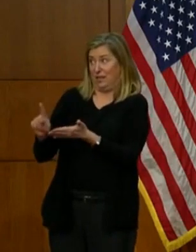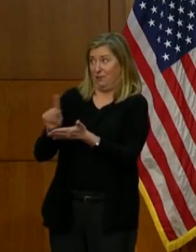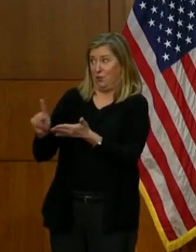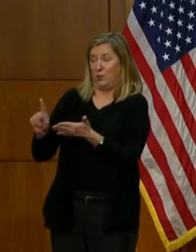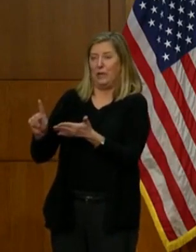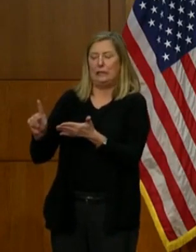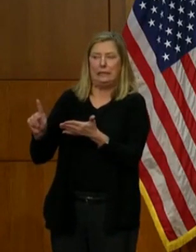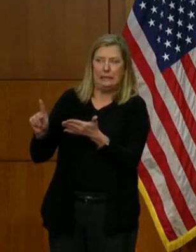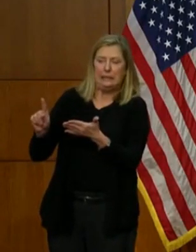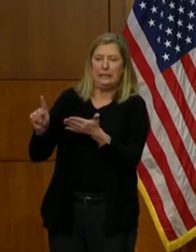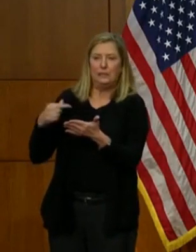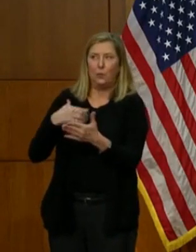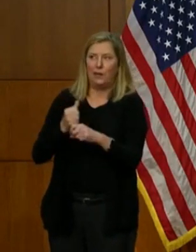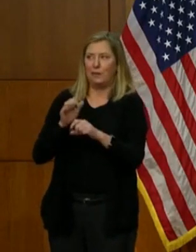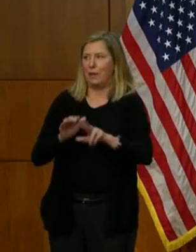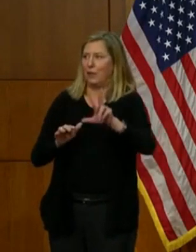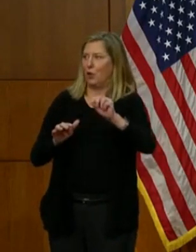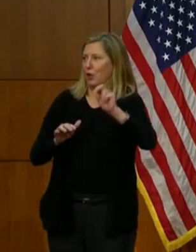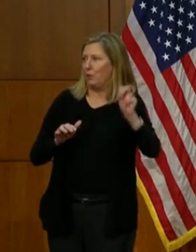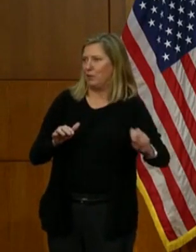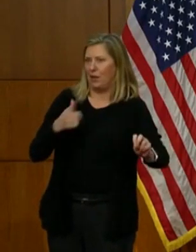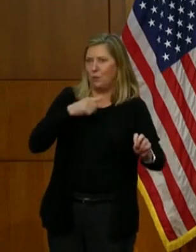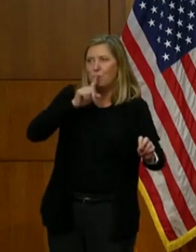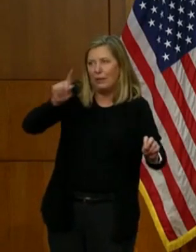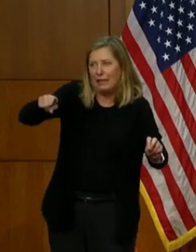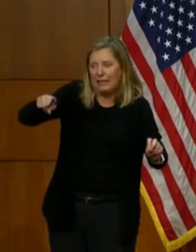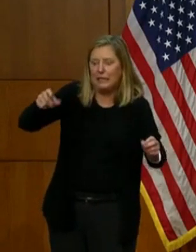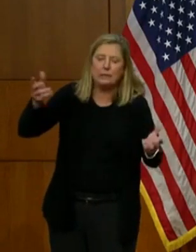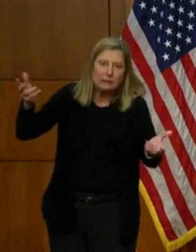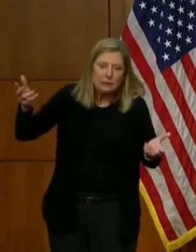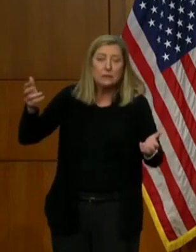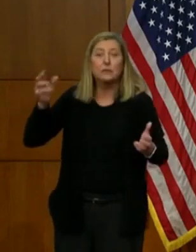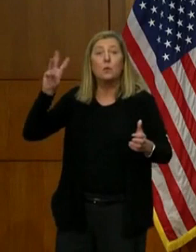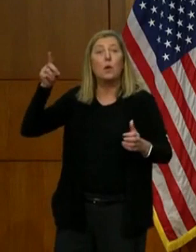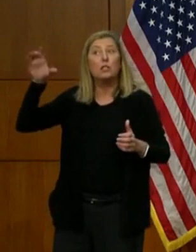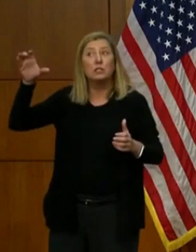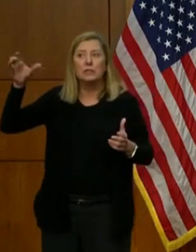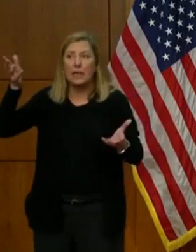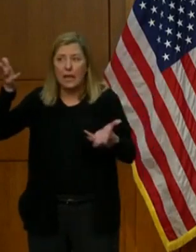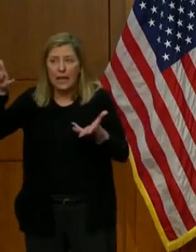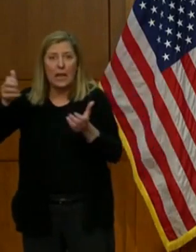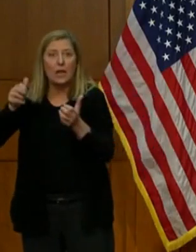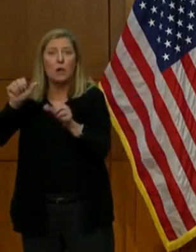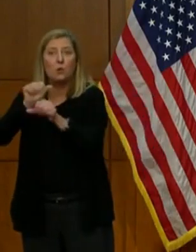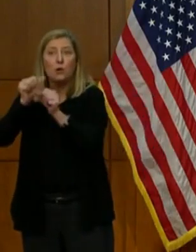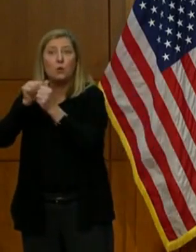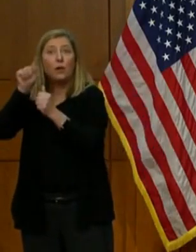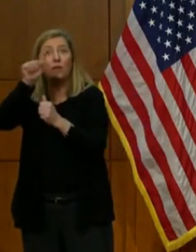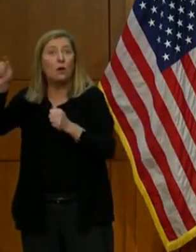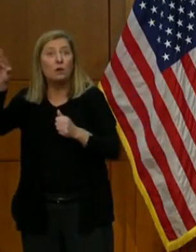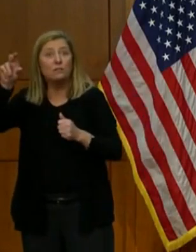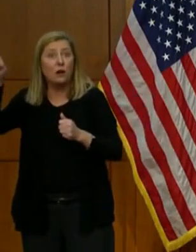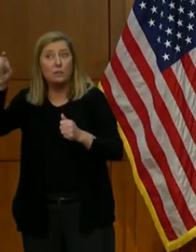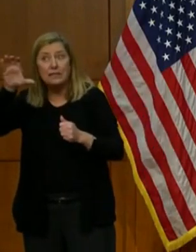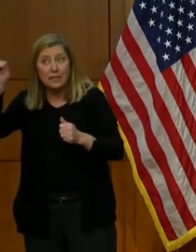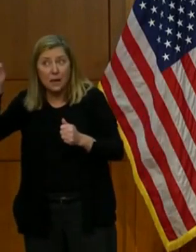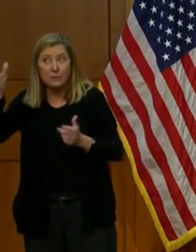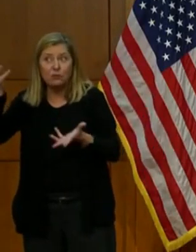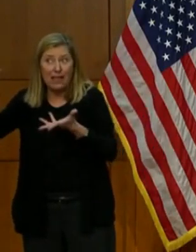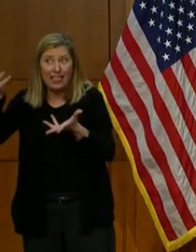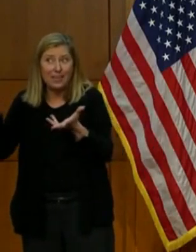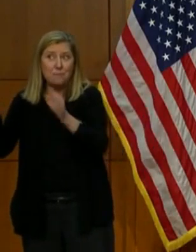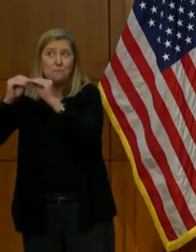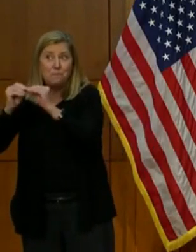need, and whatever they can do in Washington, working with the pharmaceutical companies to get us more supply, we have